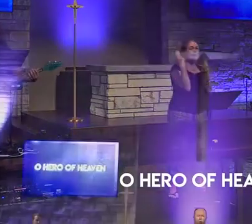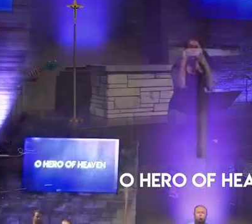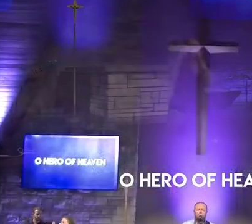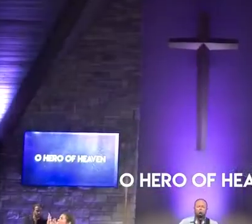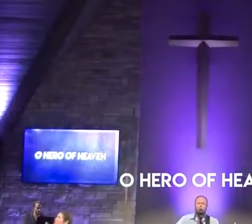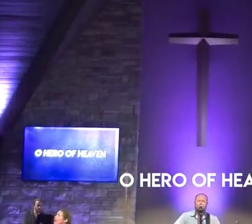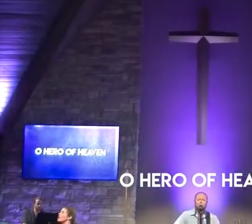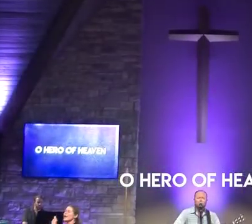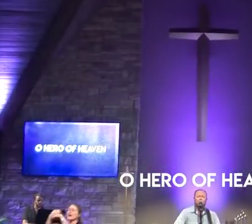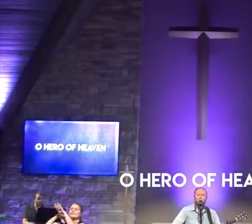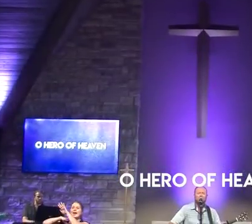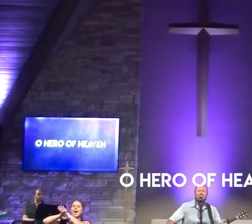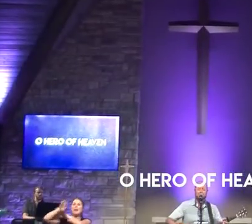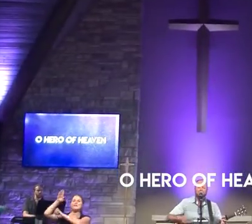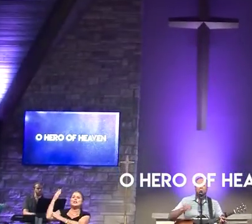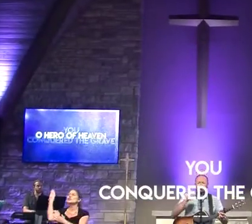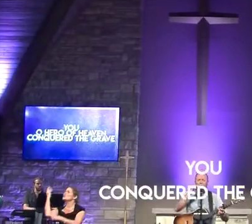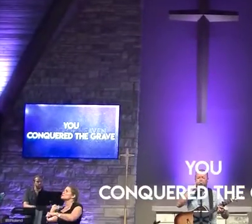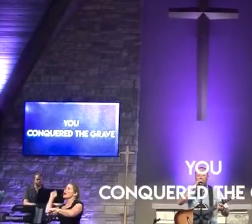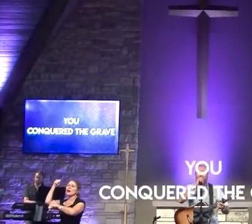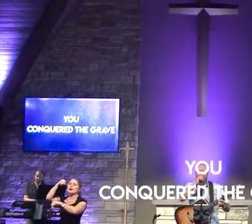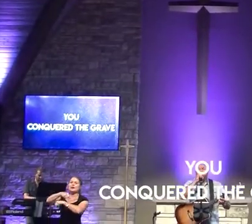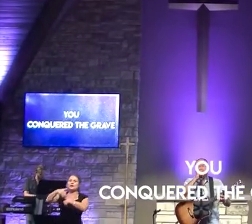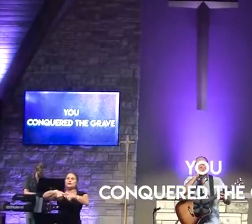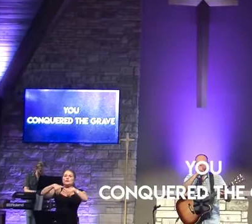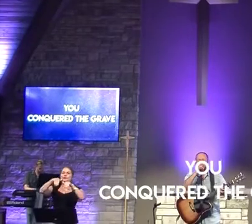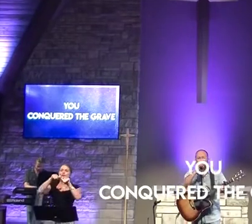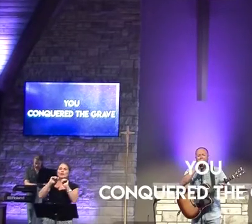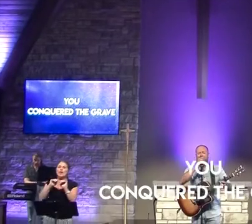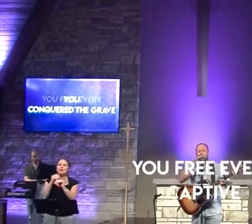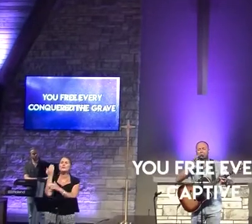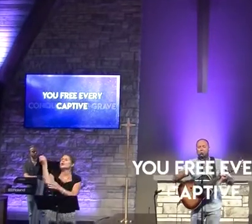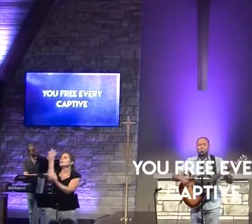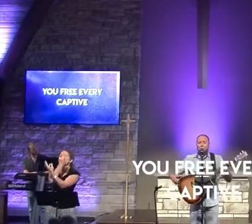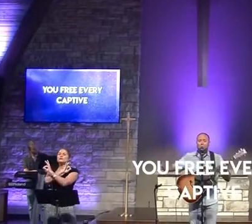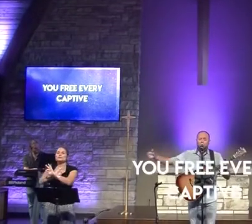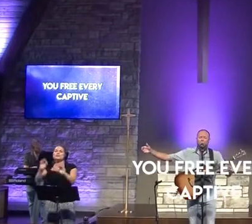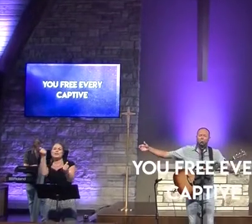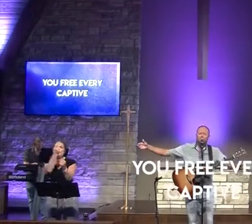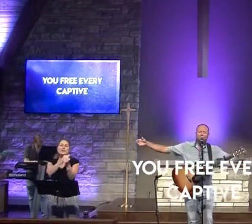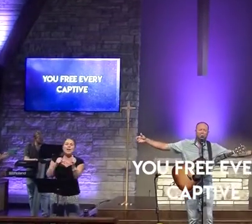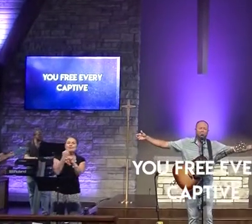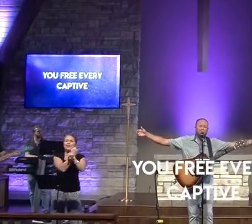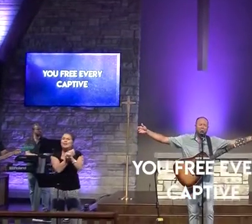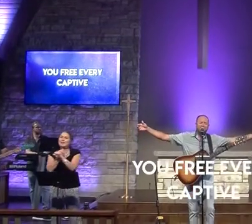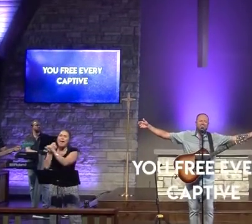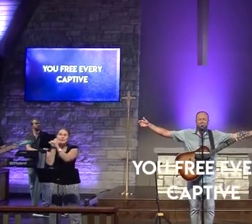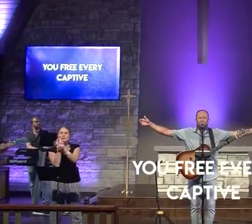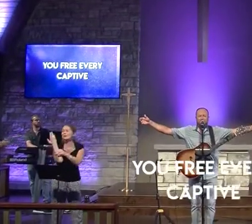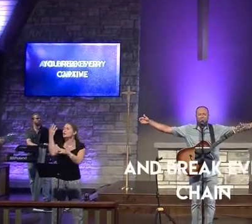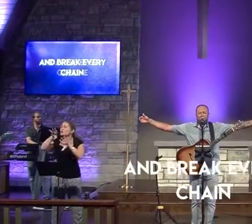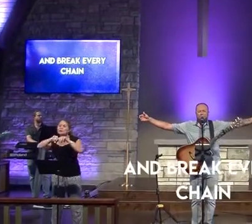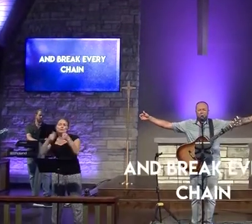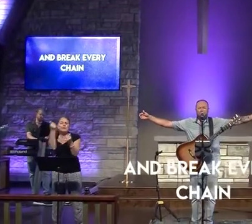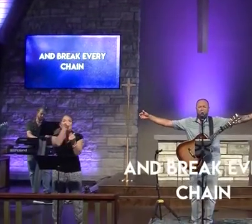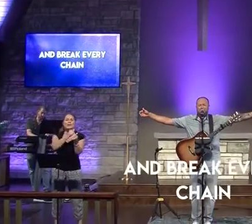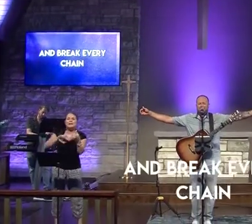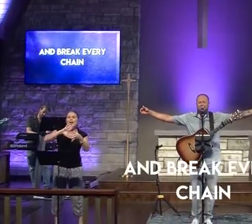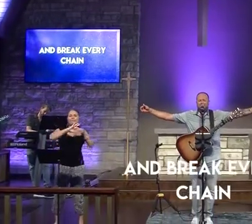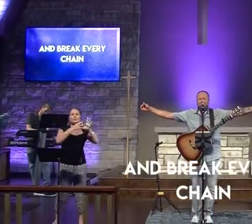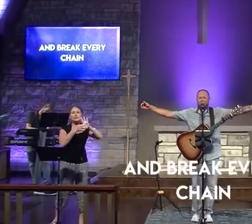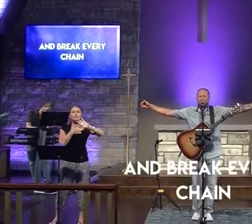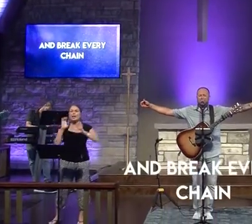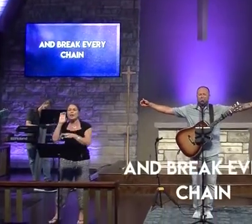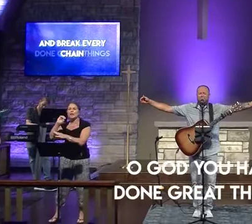things. You're hero of heaven. You conquer the grave. You free every captive and